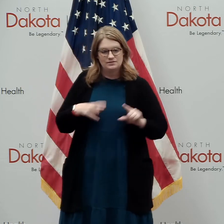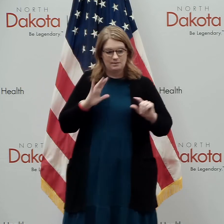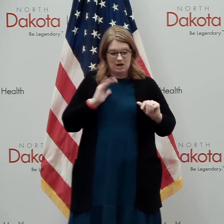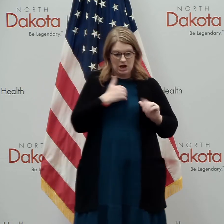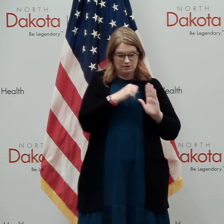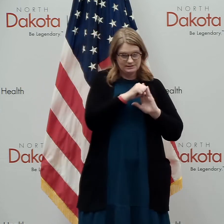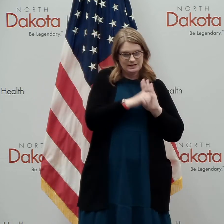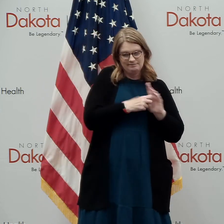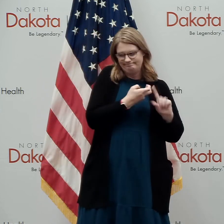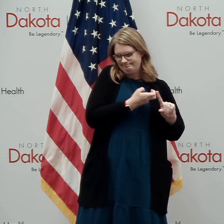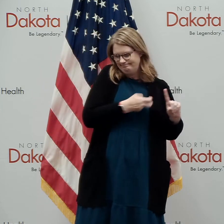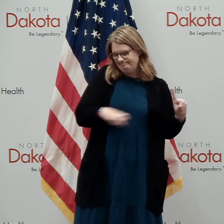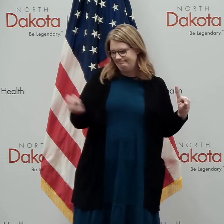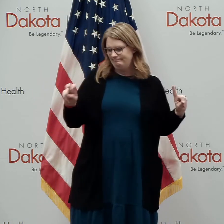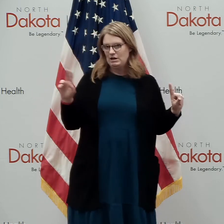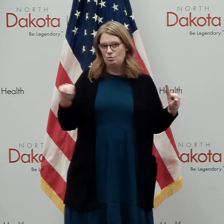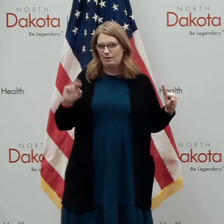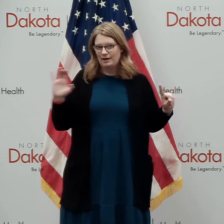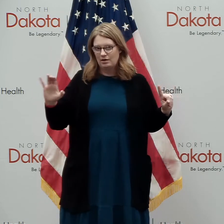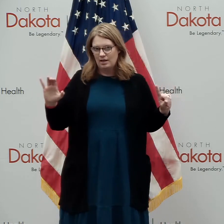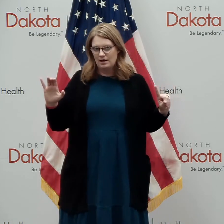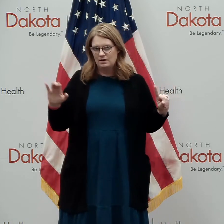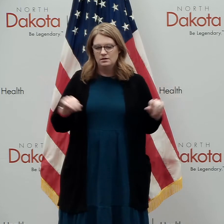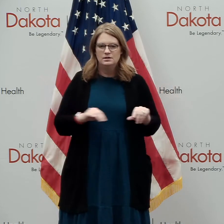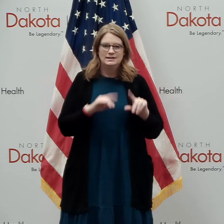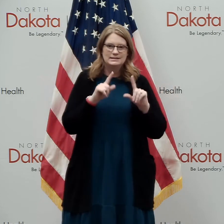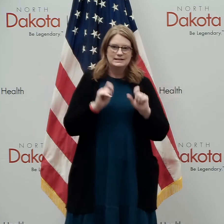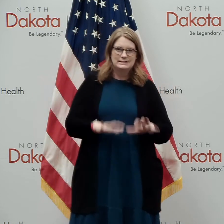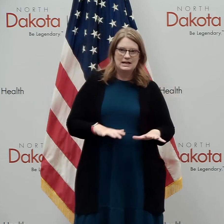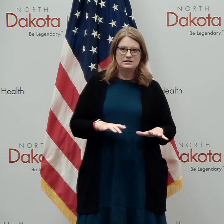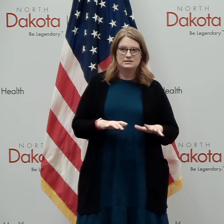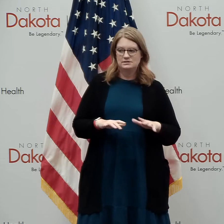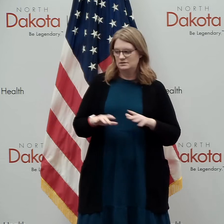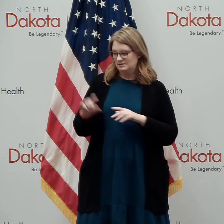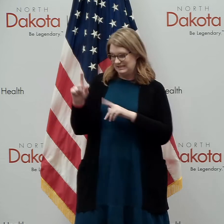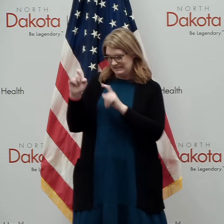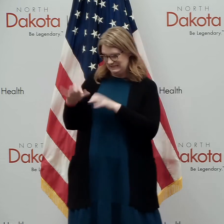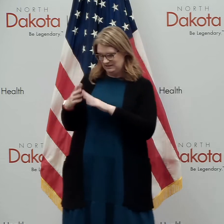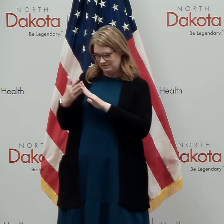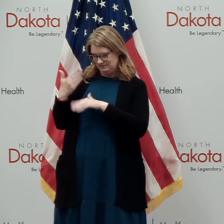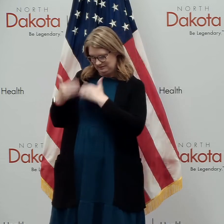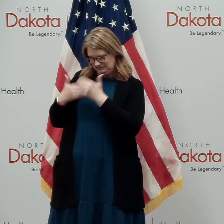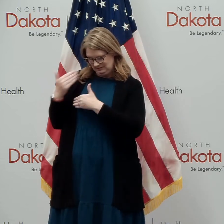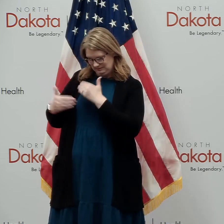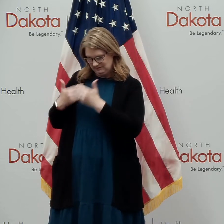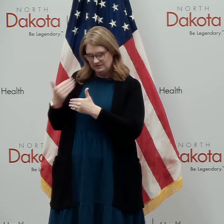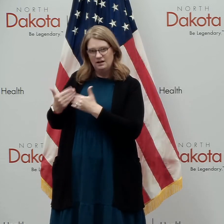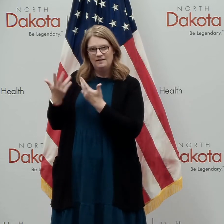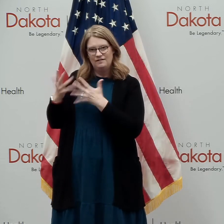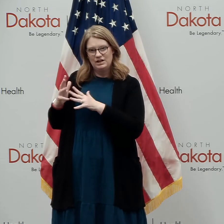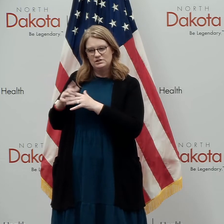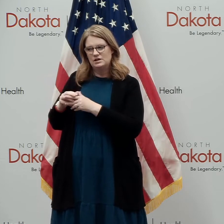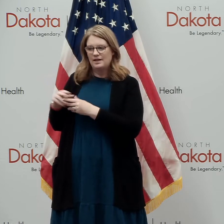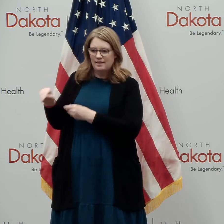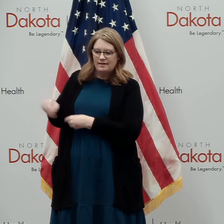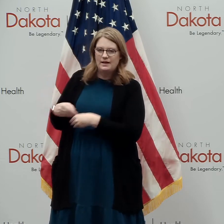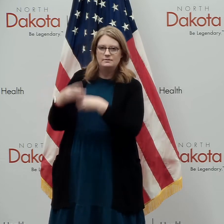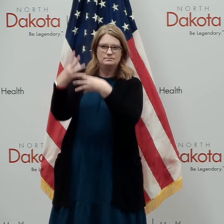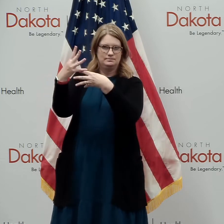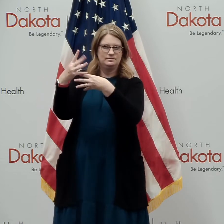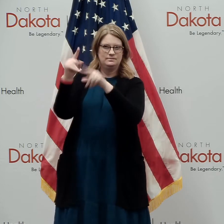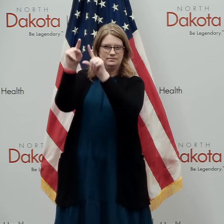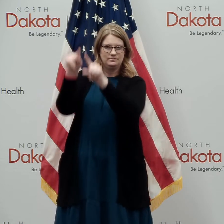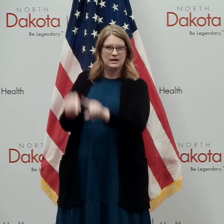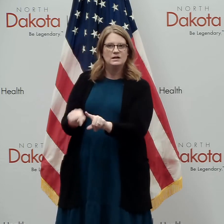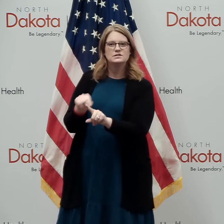gained some time because once they were done with their test, they could post them, and a facility administrator in long-term care could see all the tests in their